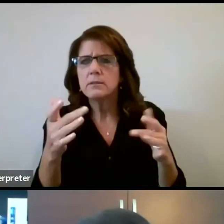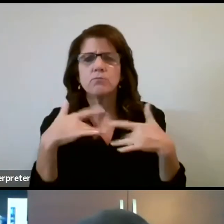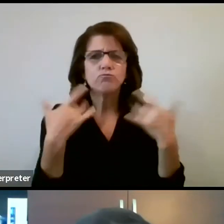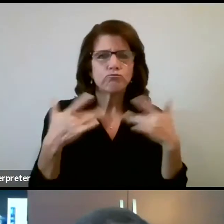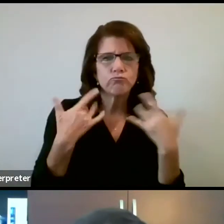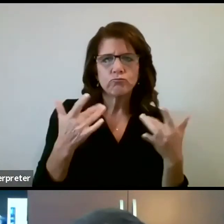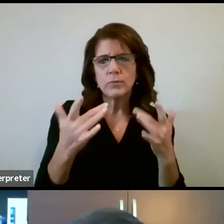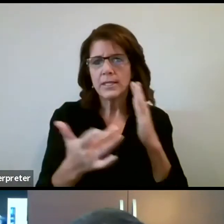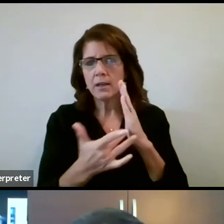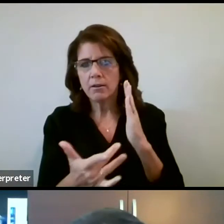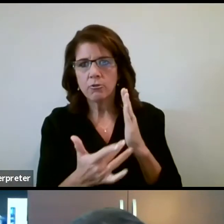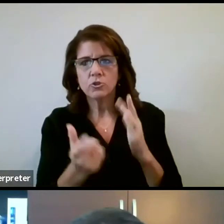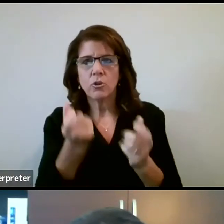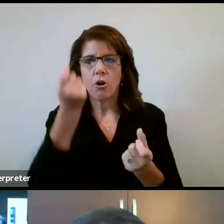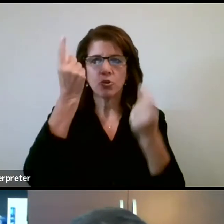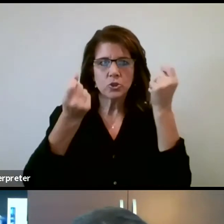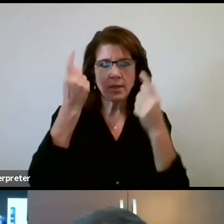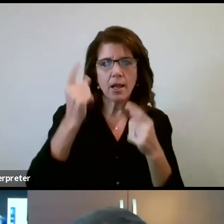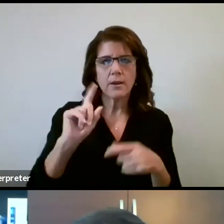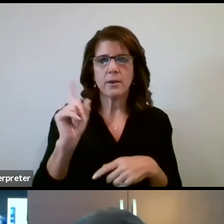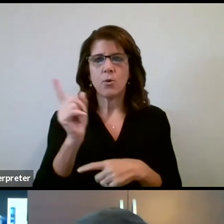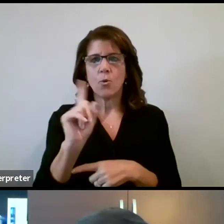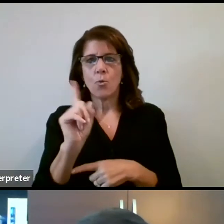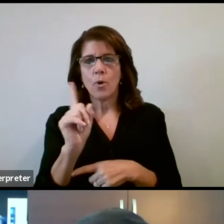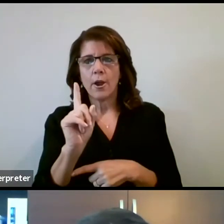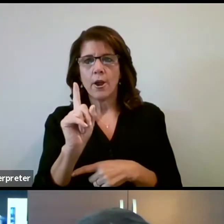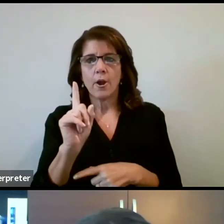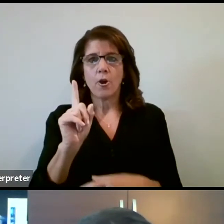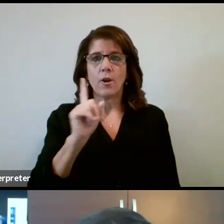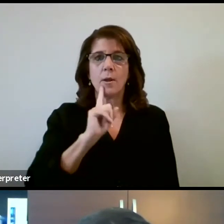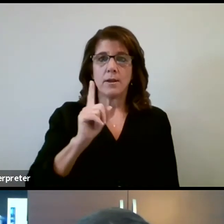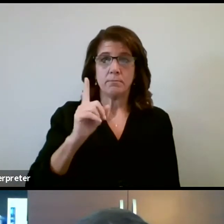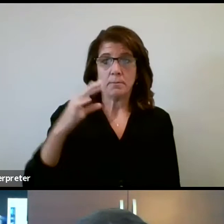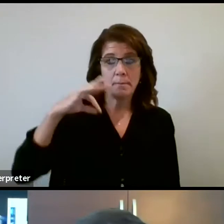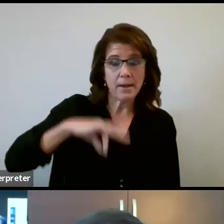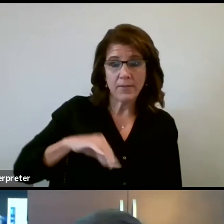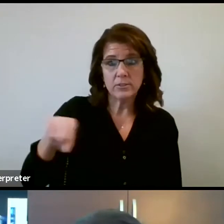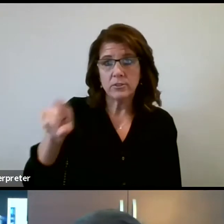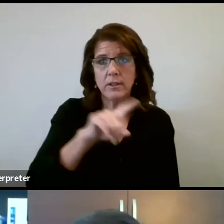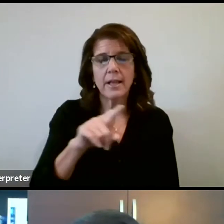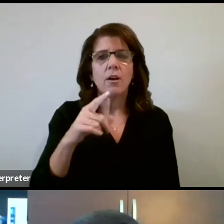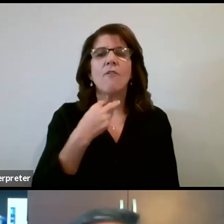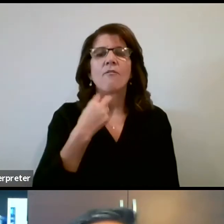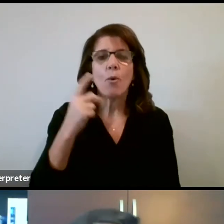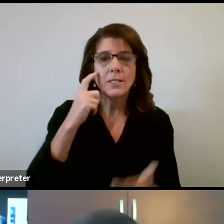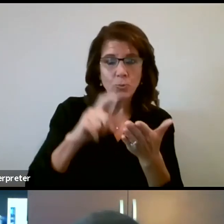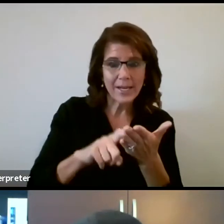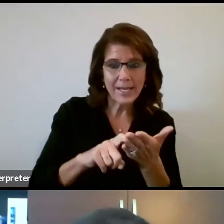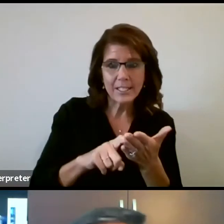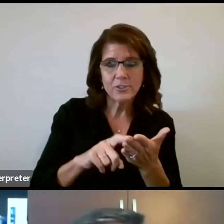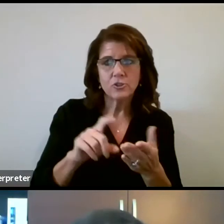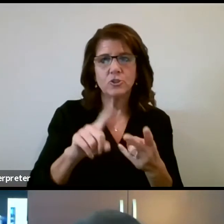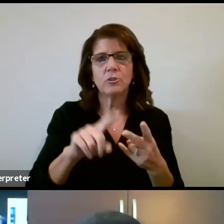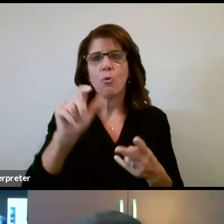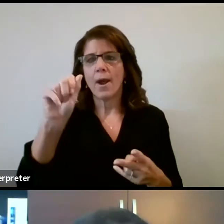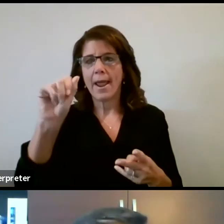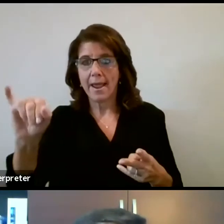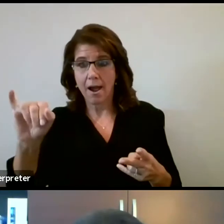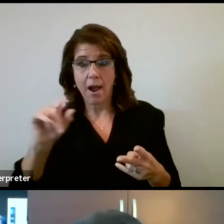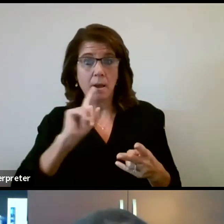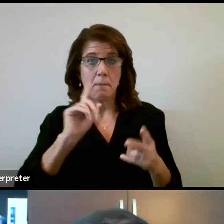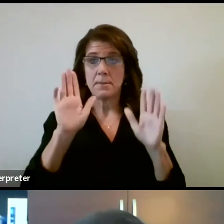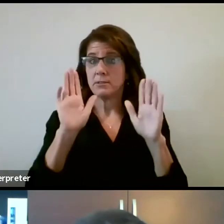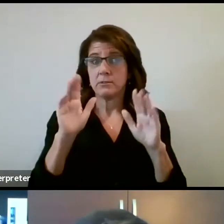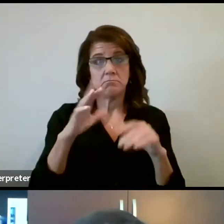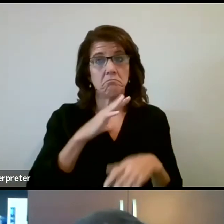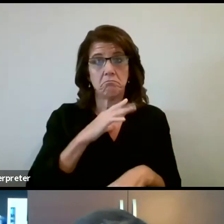and understanding where they may be beneficial for them, things like voice recognition, right? Or AI could be a great example